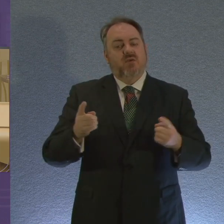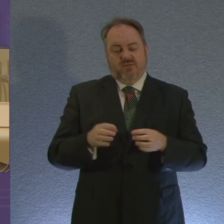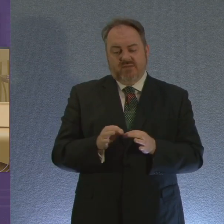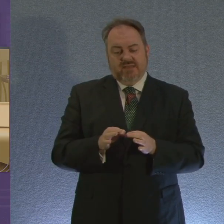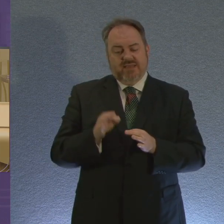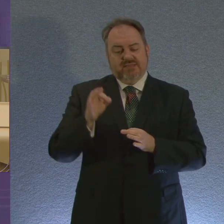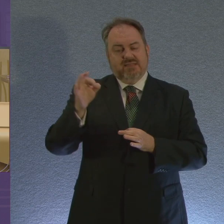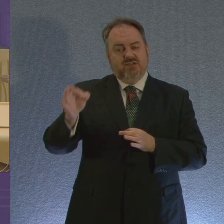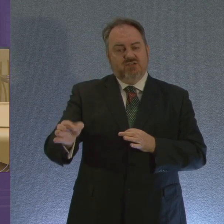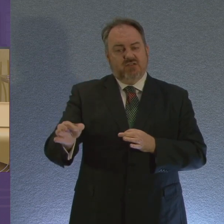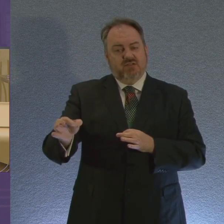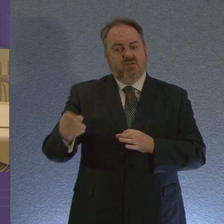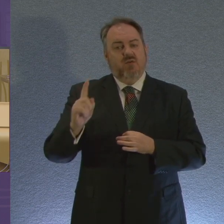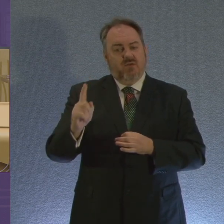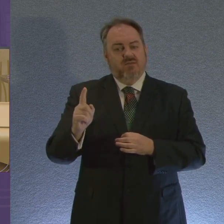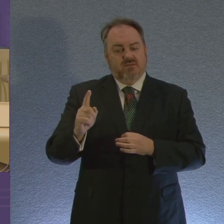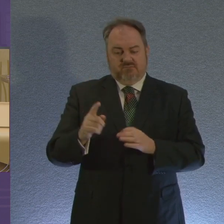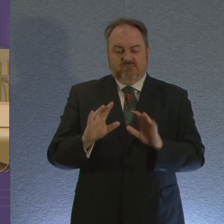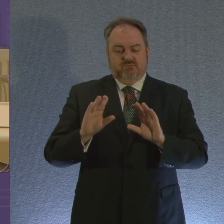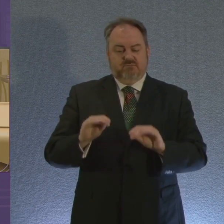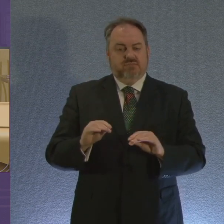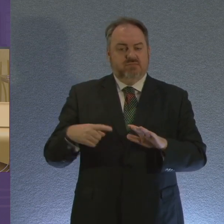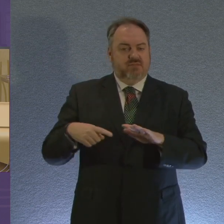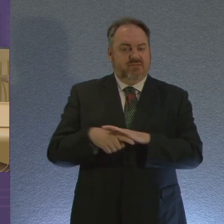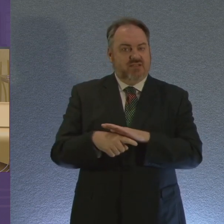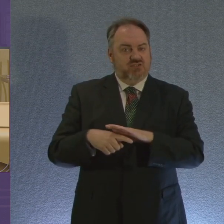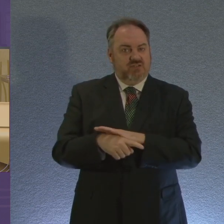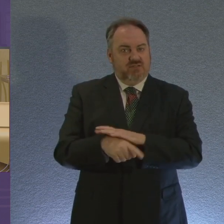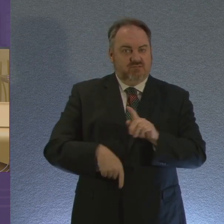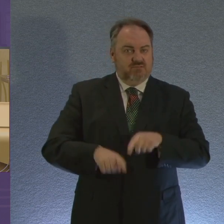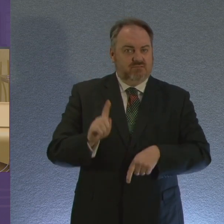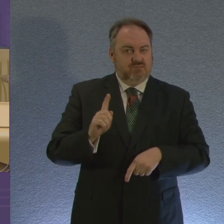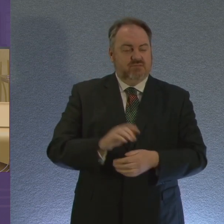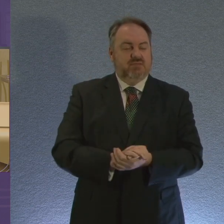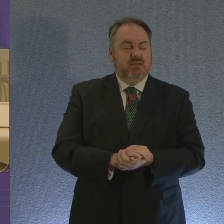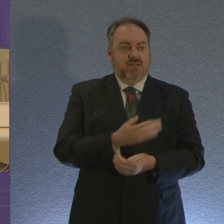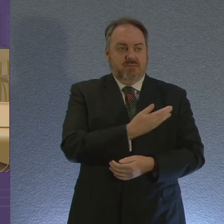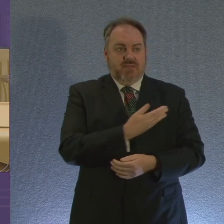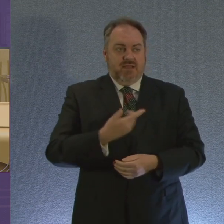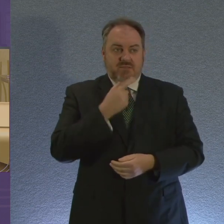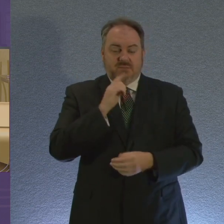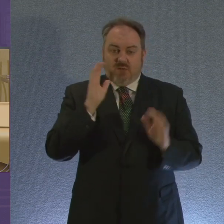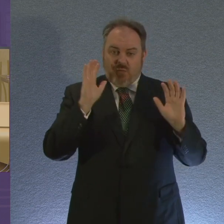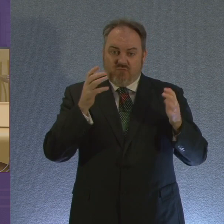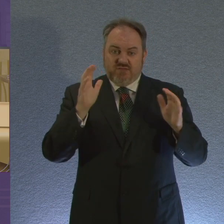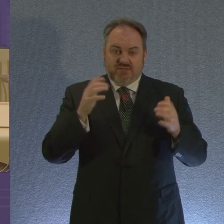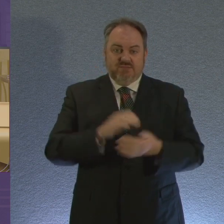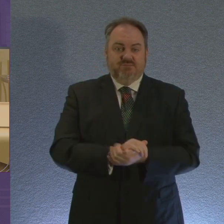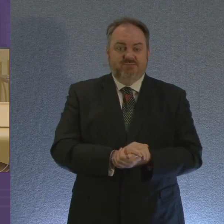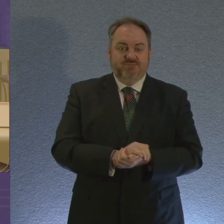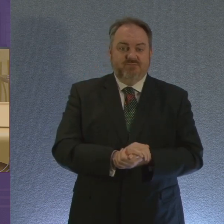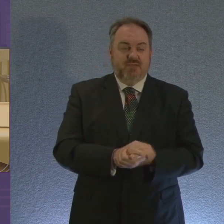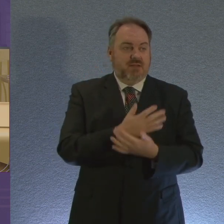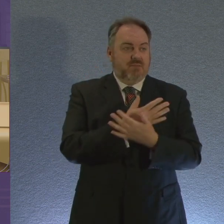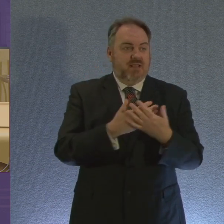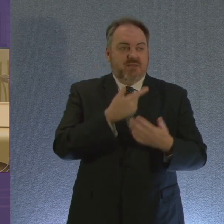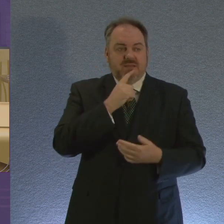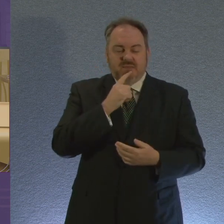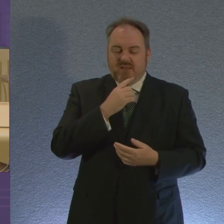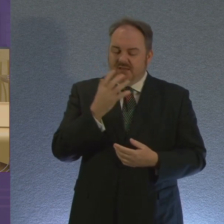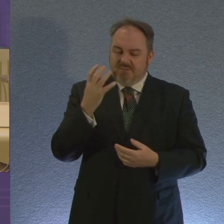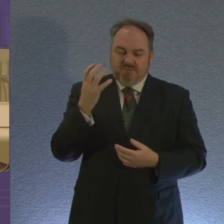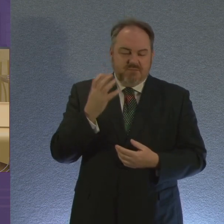I received emails and phone calls from people concerned, from constituents, people whose lives are absolutely miserable